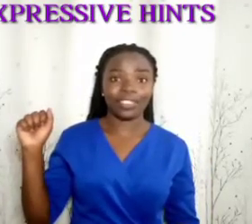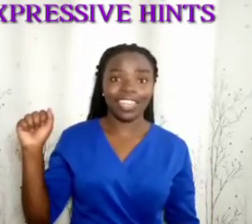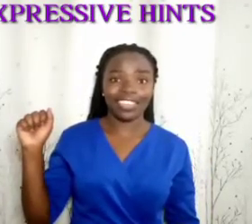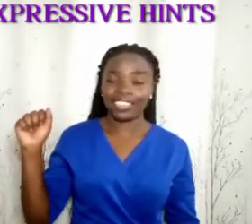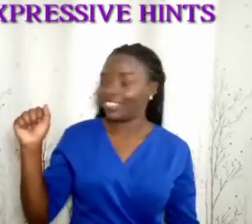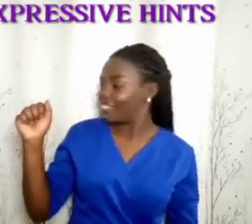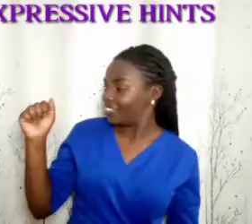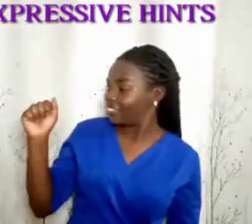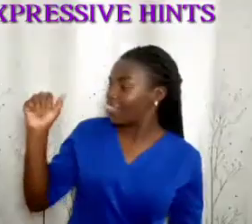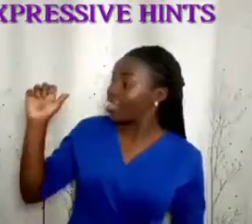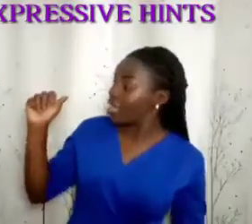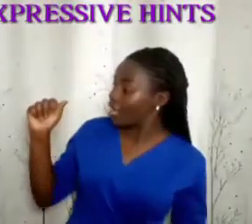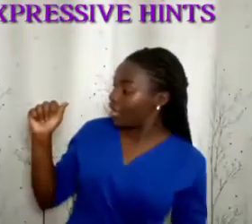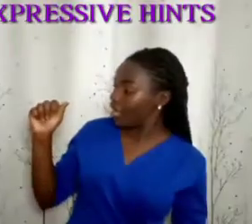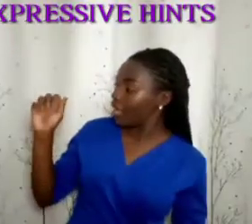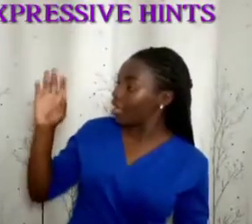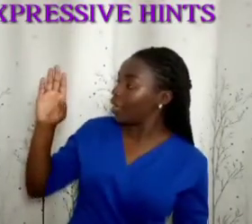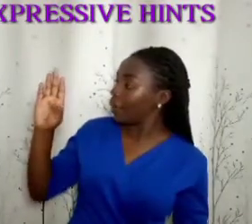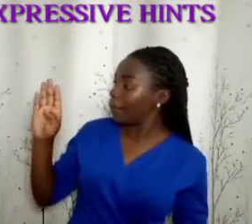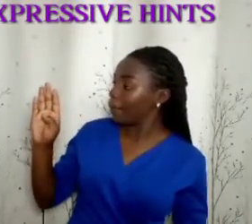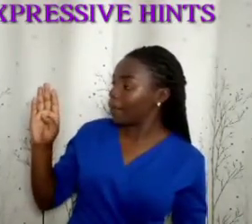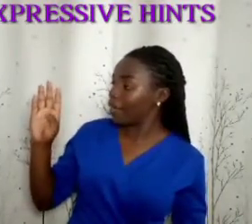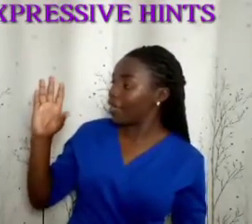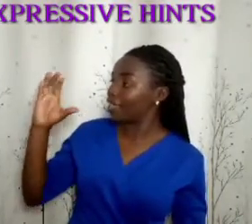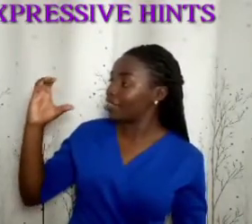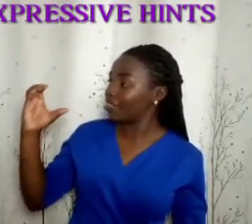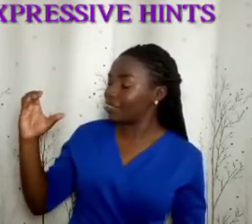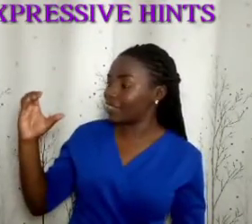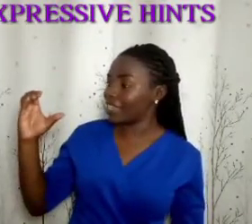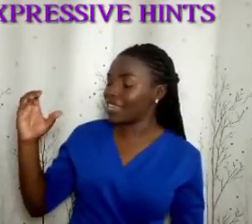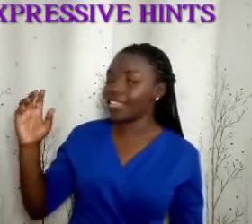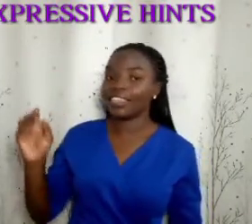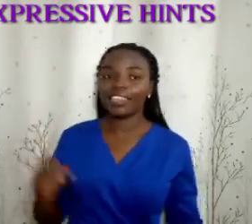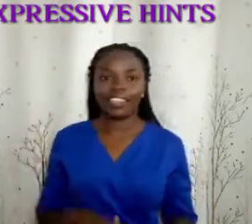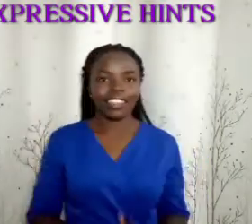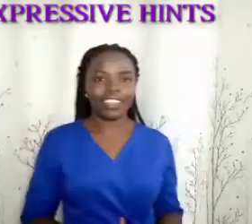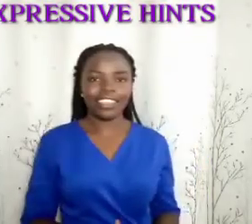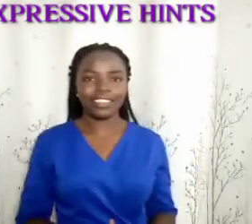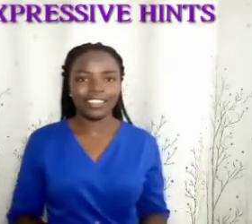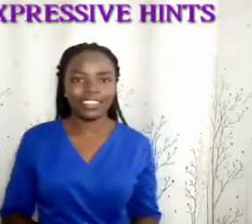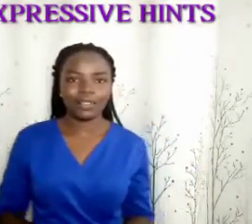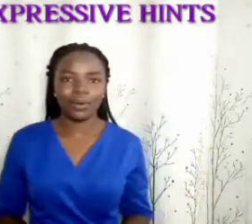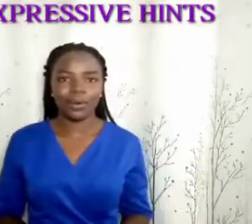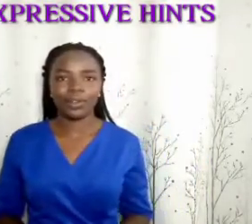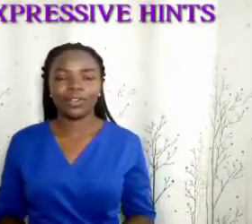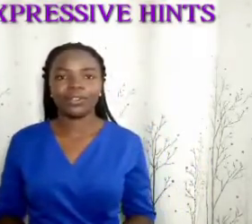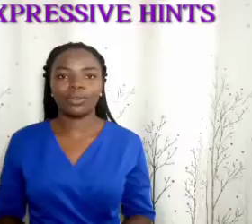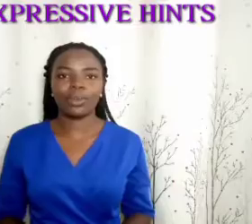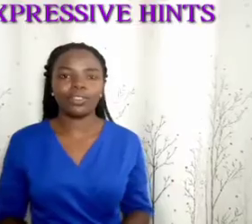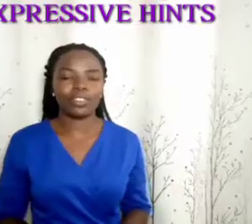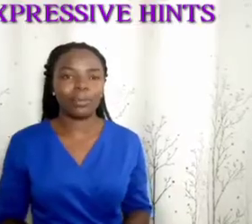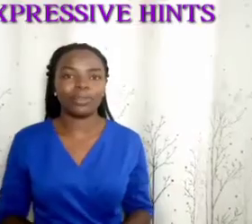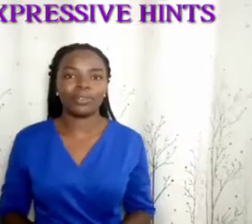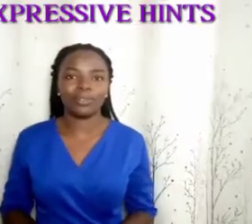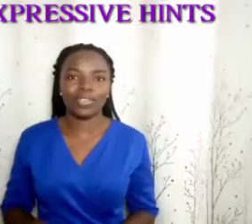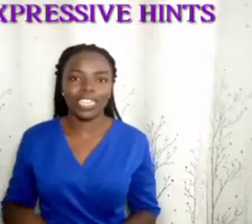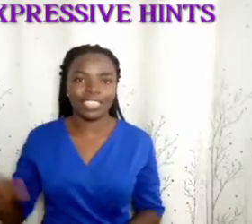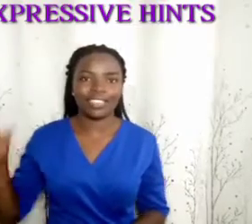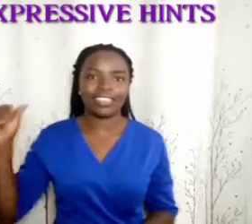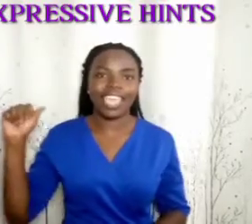signing. A, B, C. This is wrong. So what you're supposed to do is